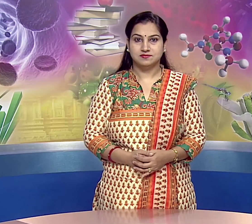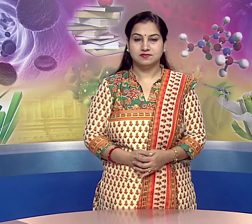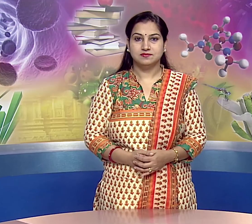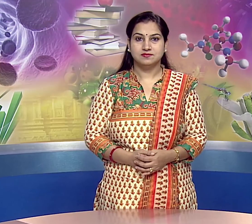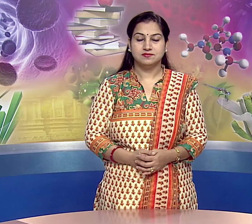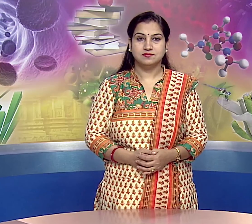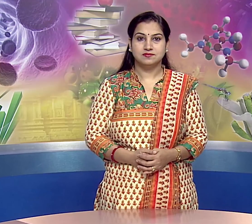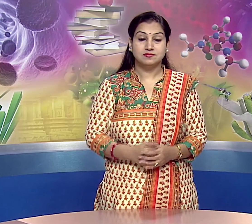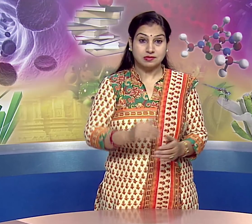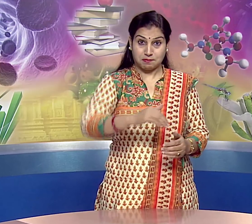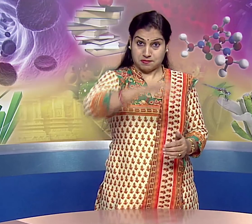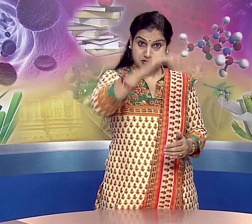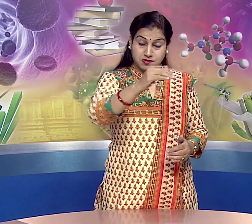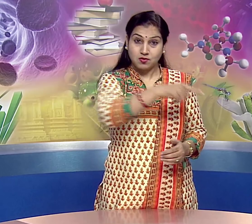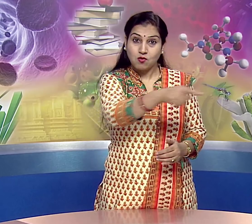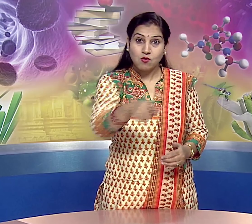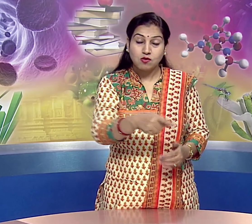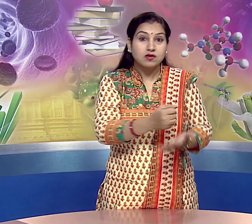The elders were trying to close the school